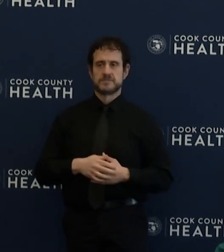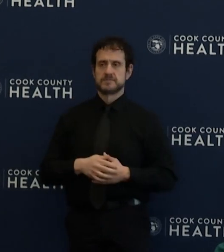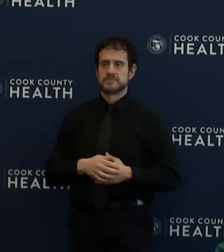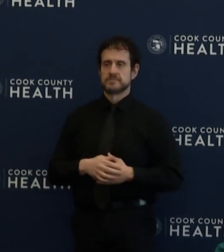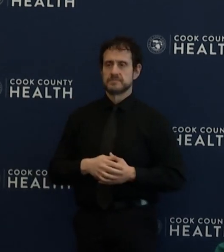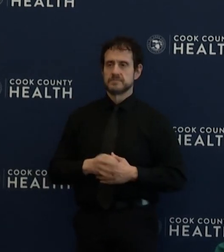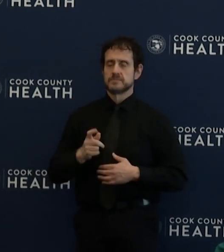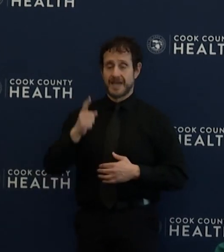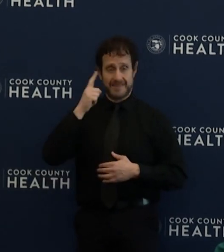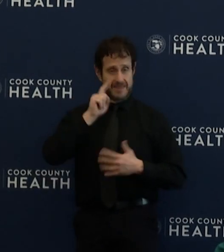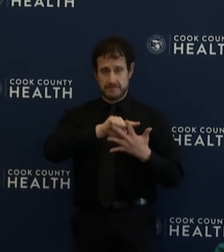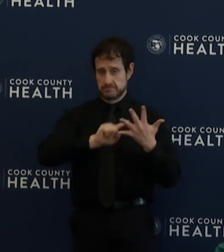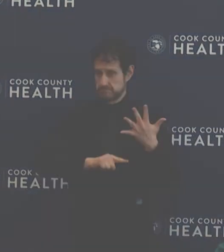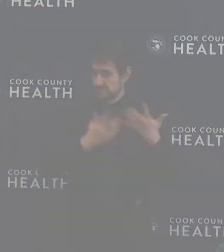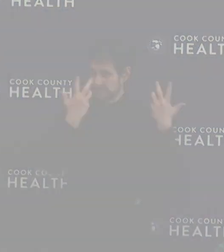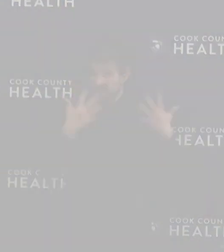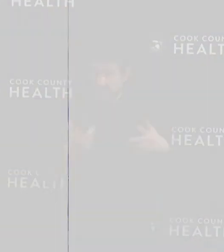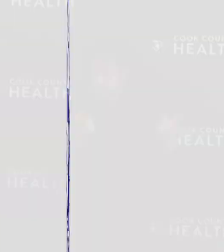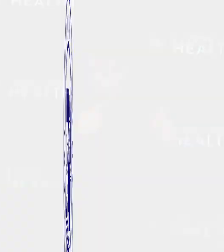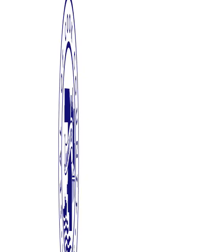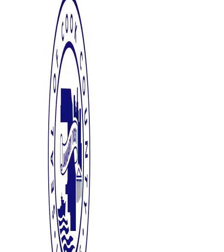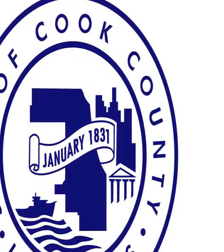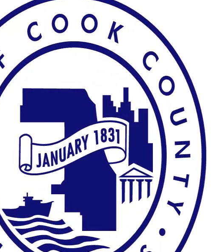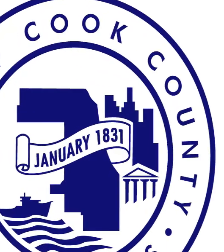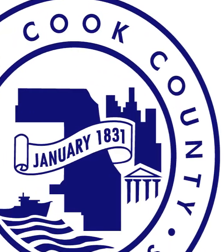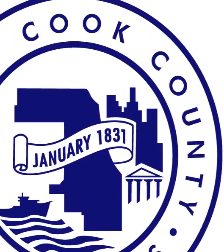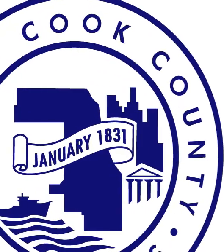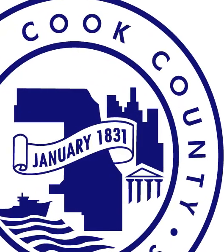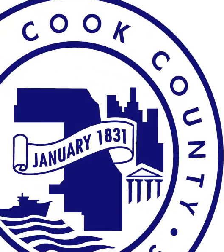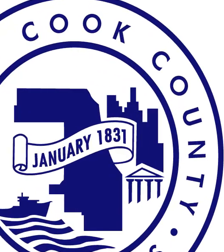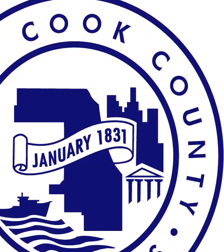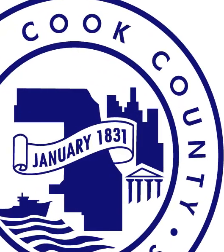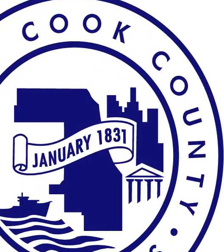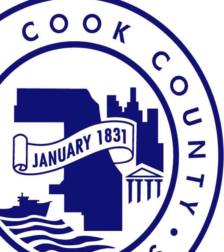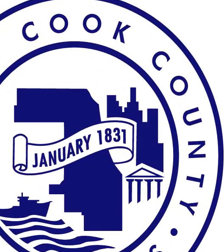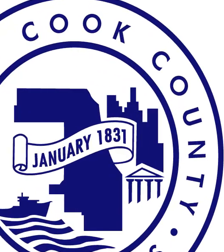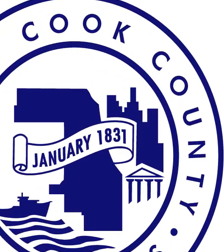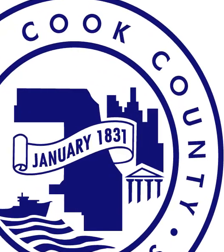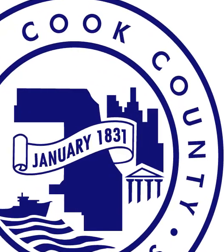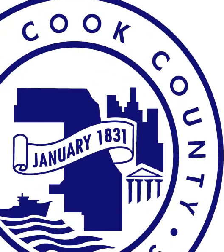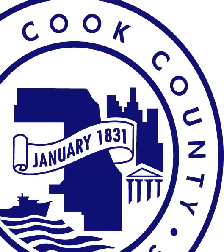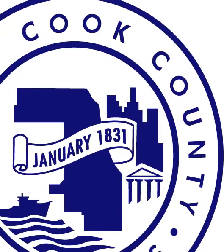All right, I think that's everyone. All right. Thank you. Thank you all. Thank you.